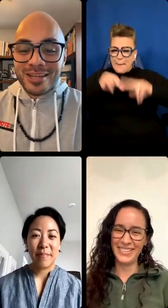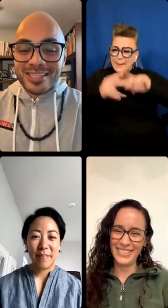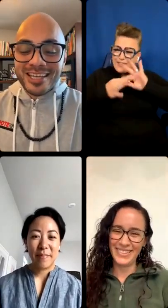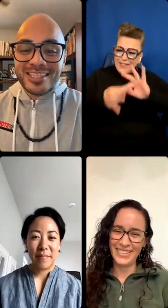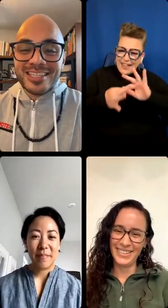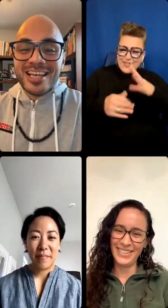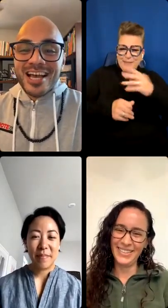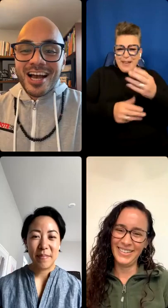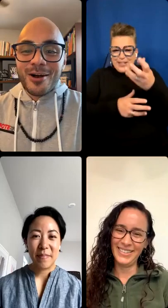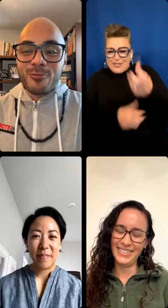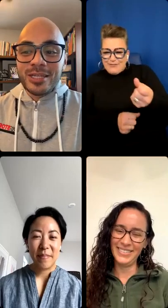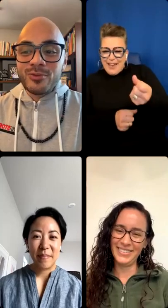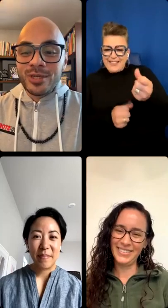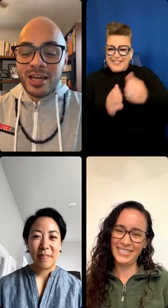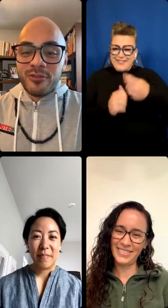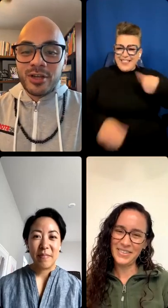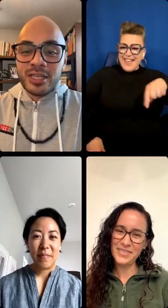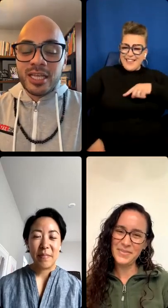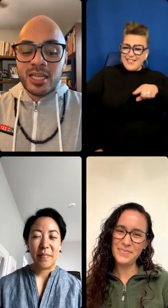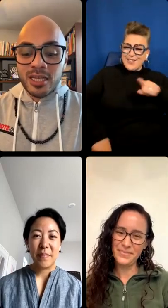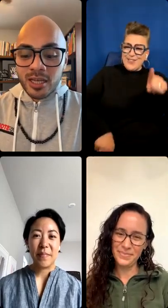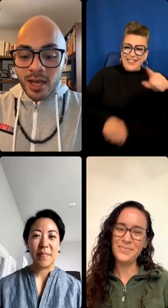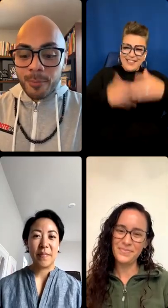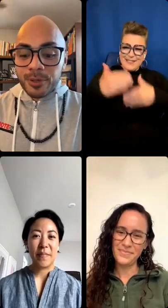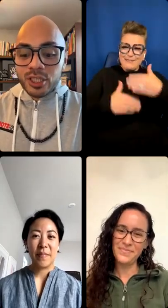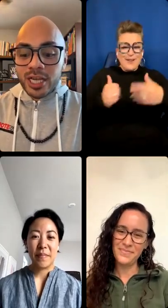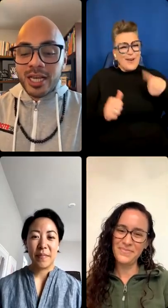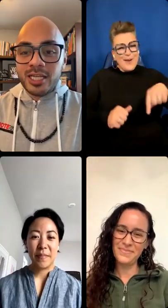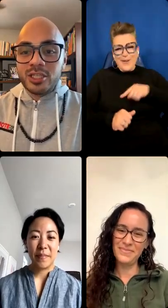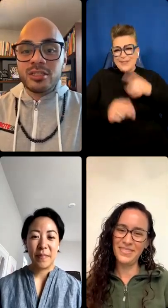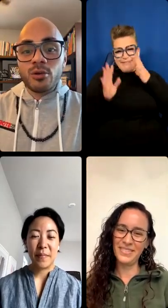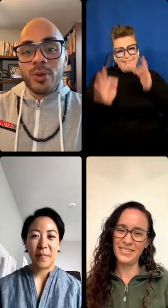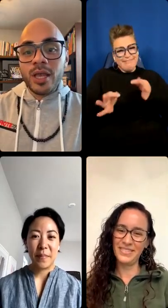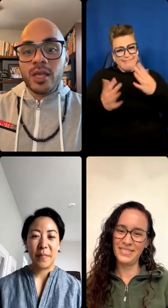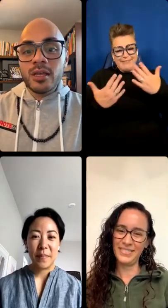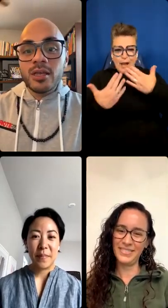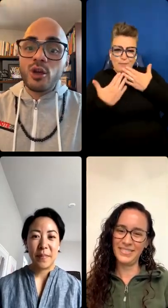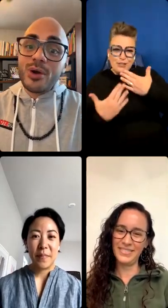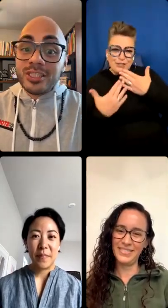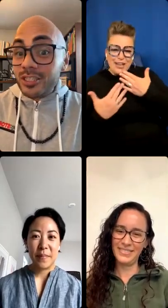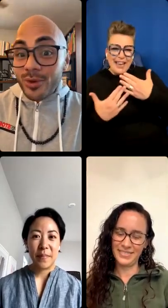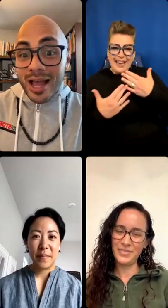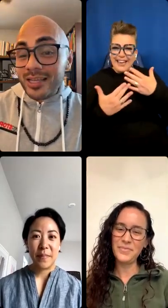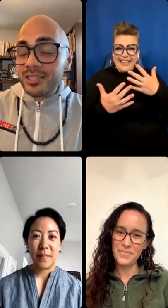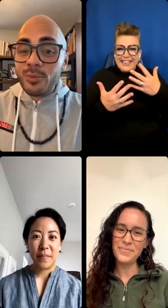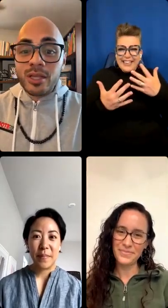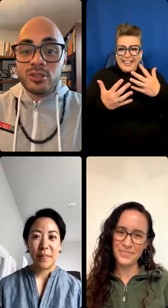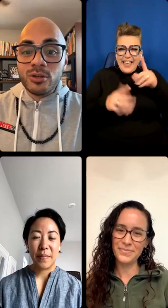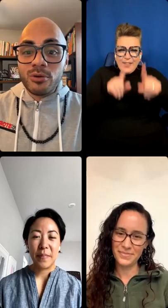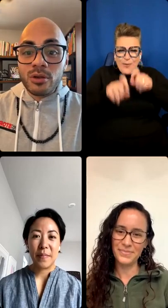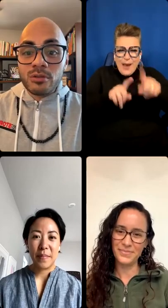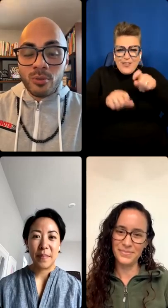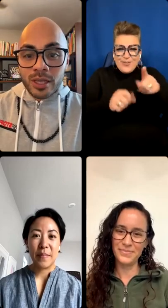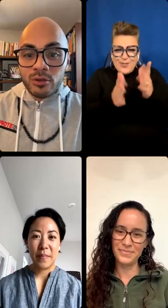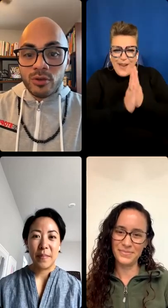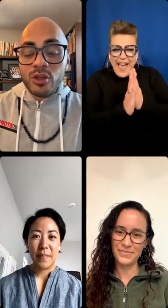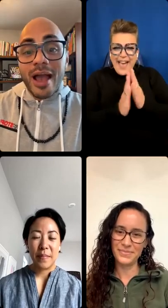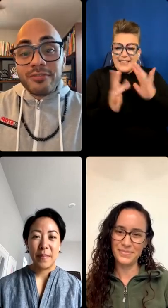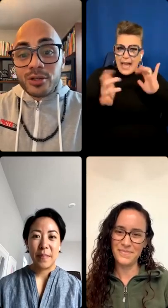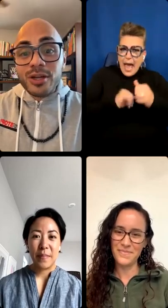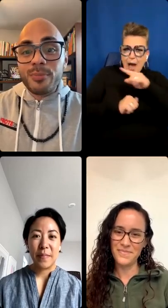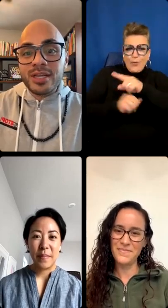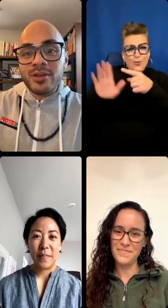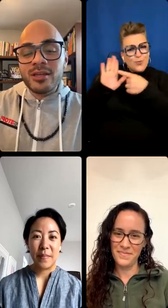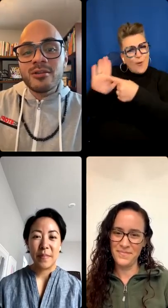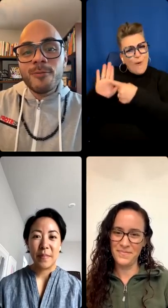in this process. We definitely appreciated just the questions you asked, the way you